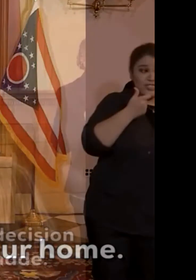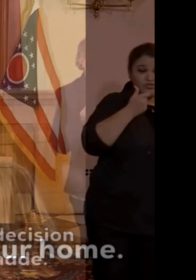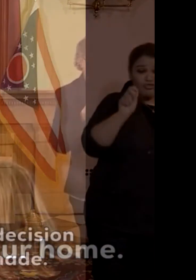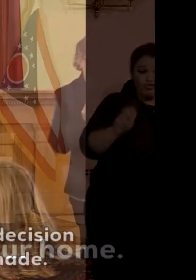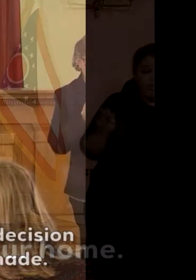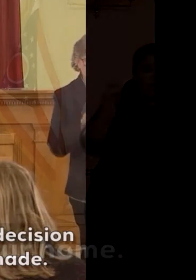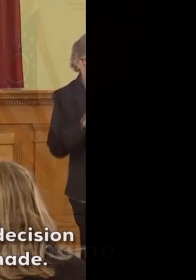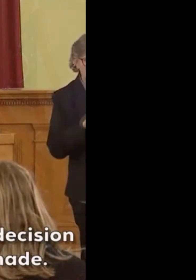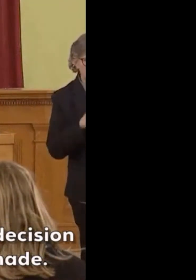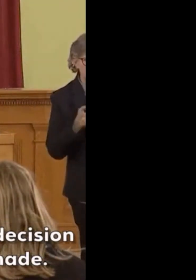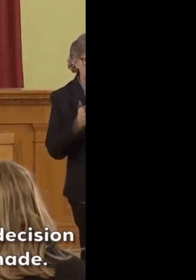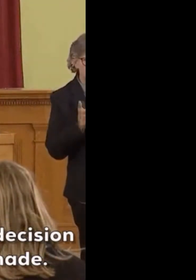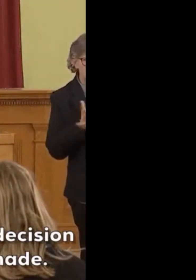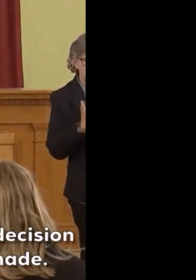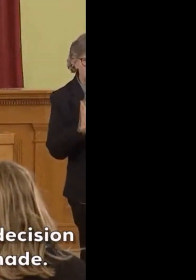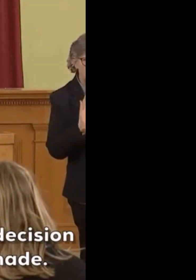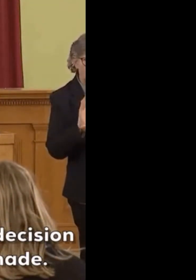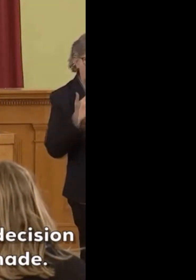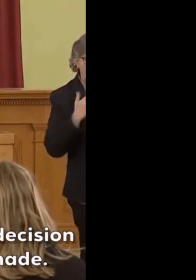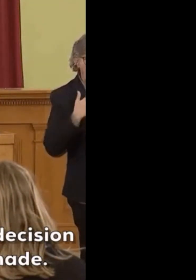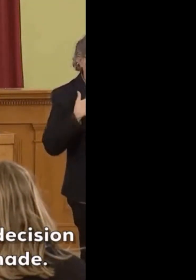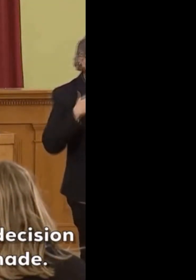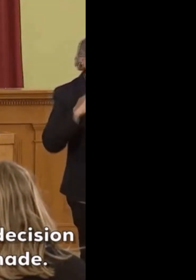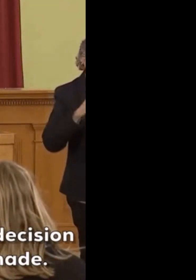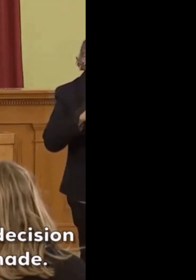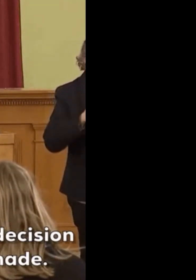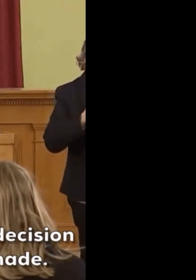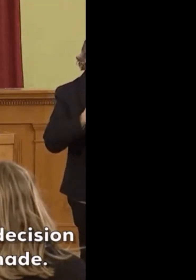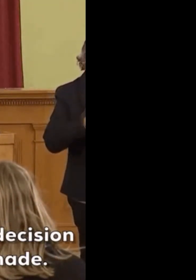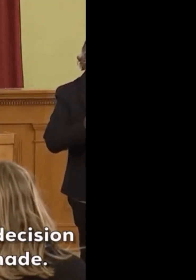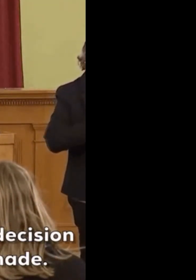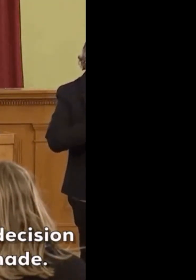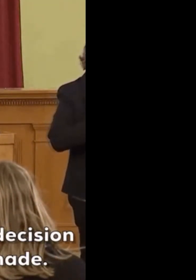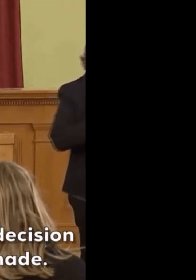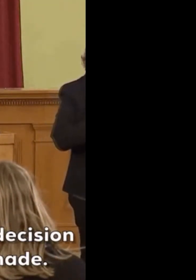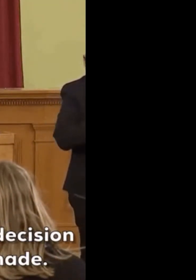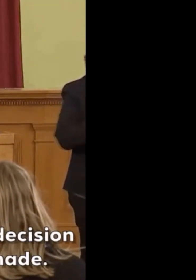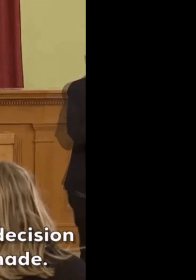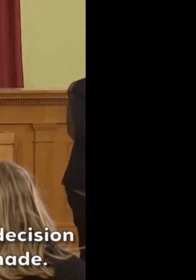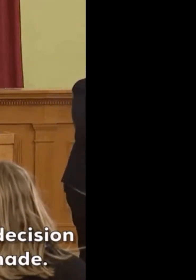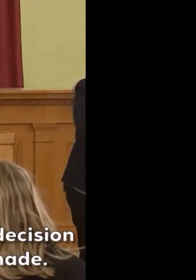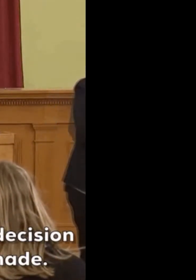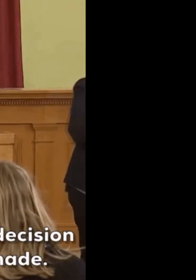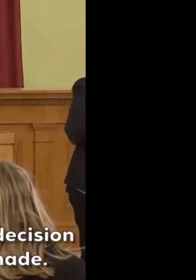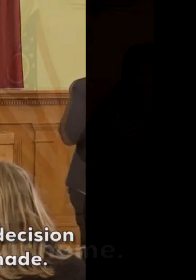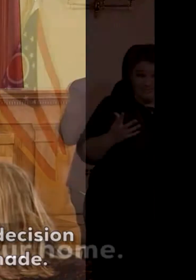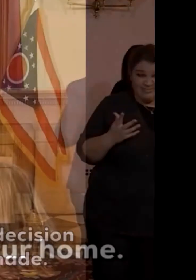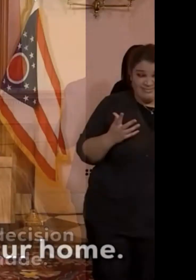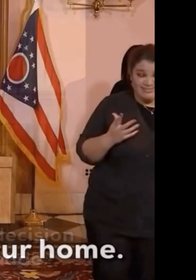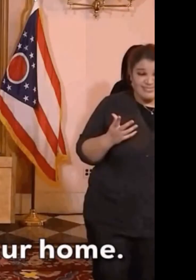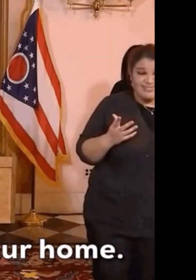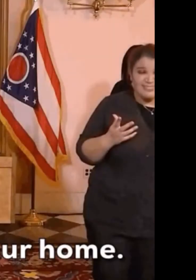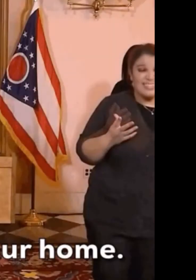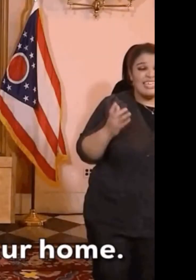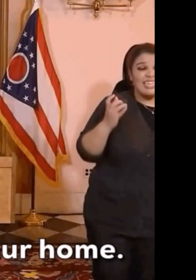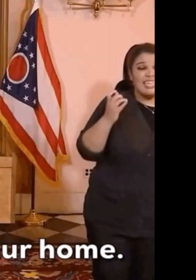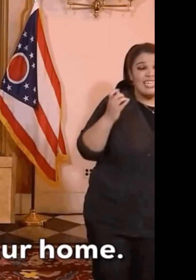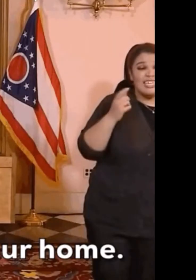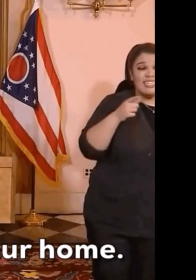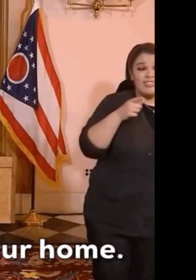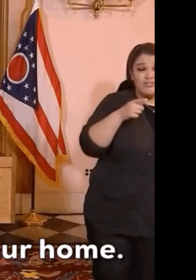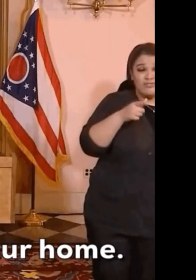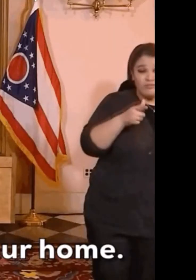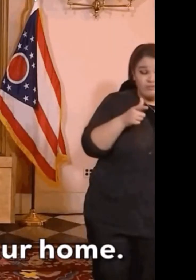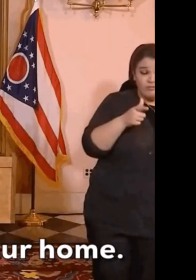Chinese counterfeit Gibson and Gretsch guitars into the United States, your management of COVID-19 is ineffective. In all my years of auditing